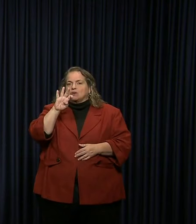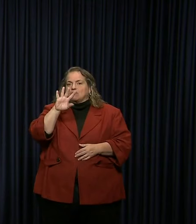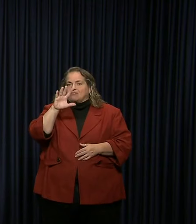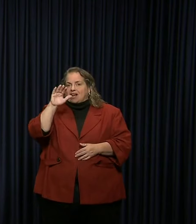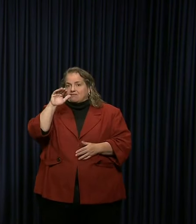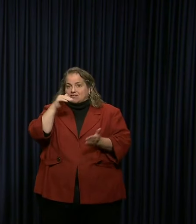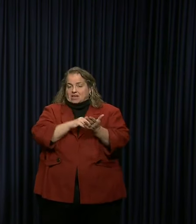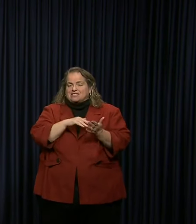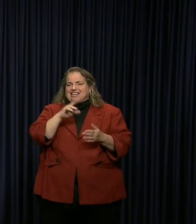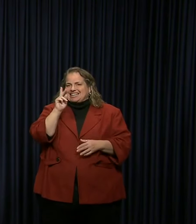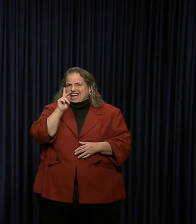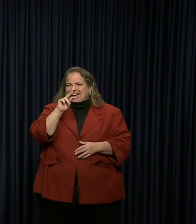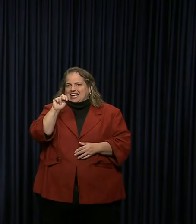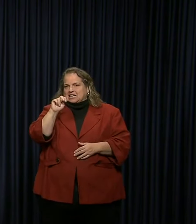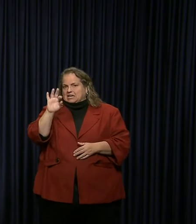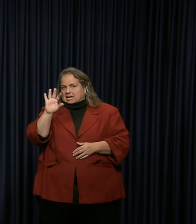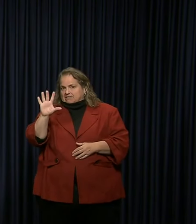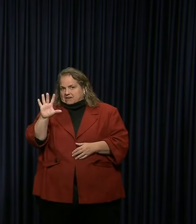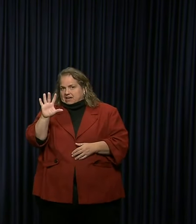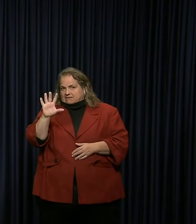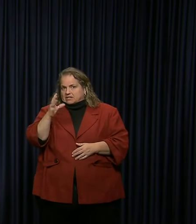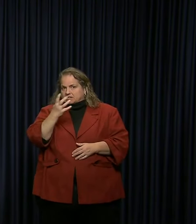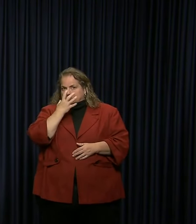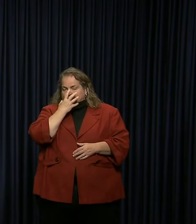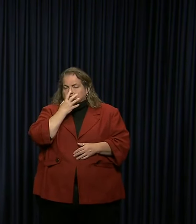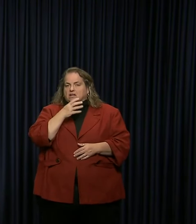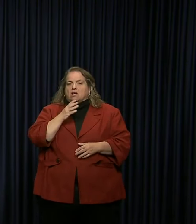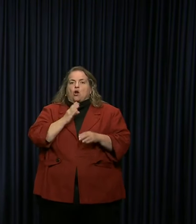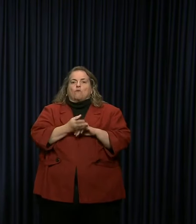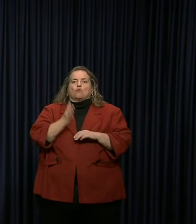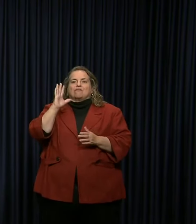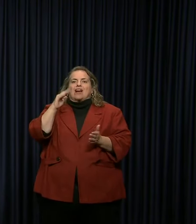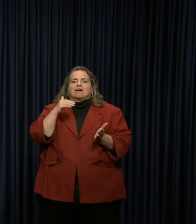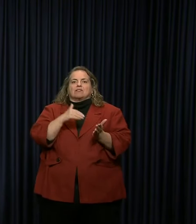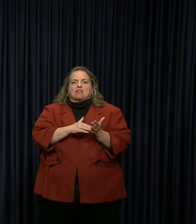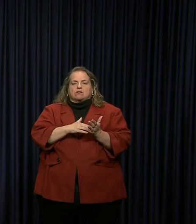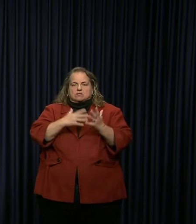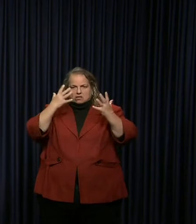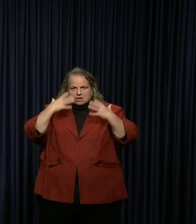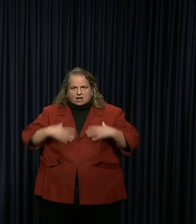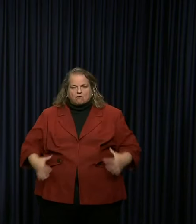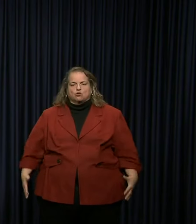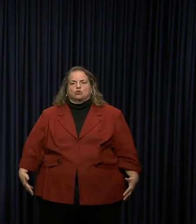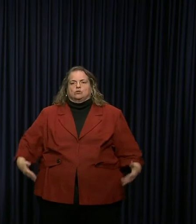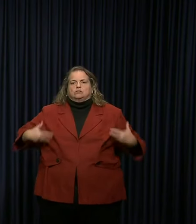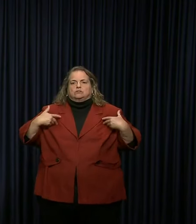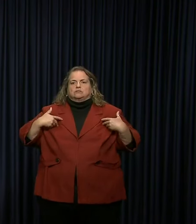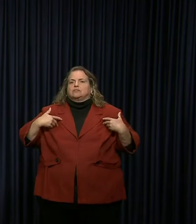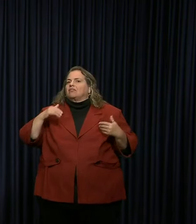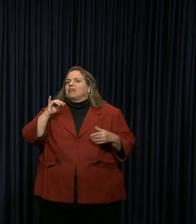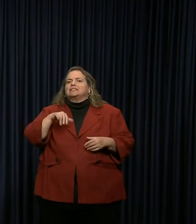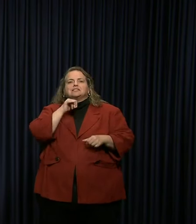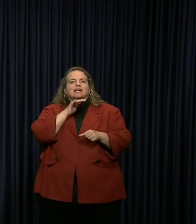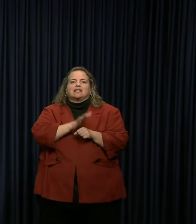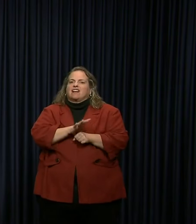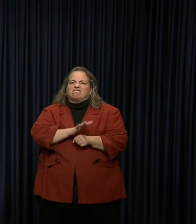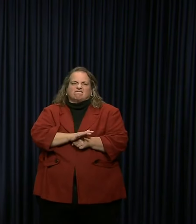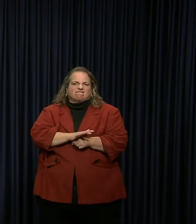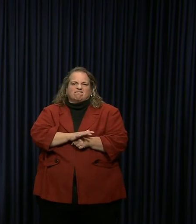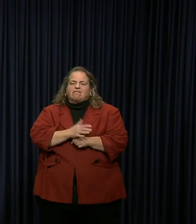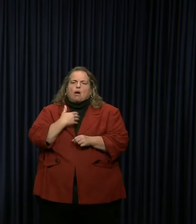the KN95, and right now over 5,000 coveralls. Not enough. I want to be transparent about where